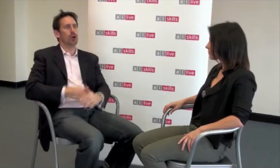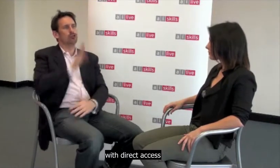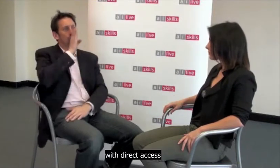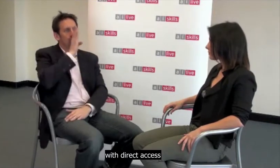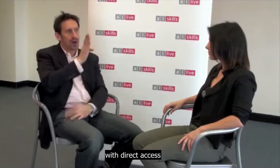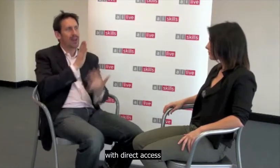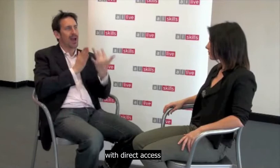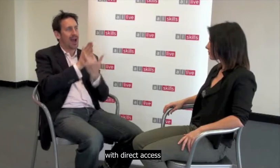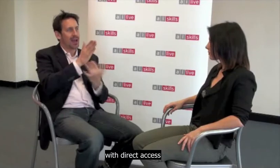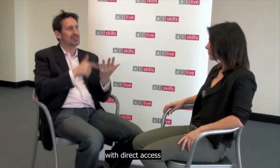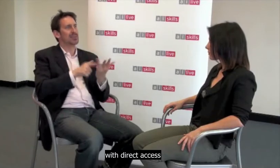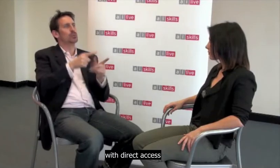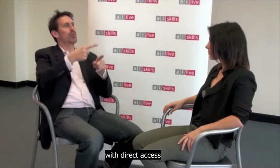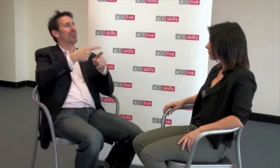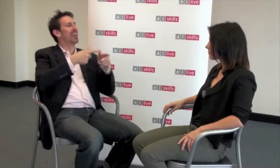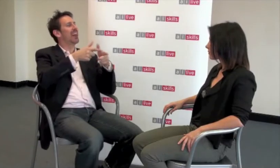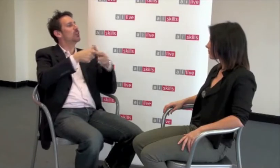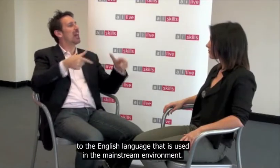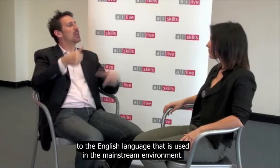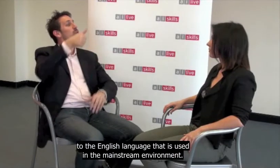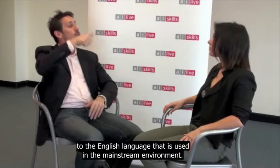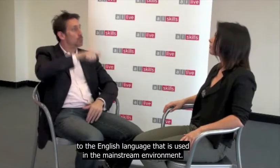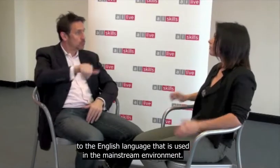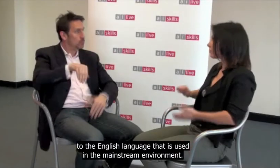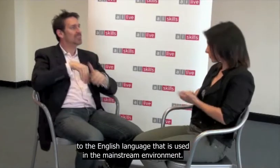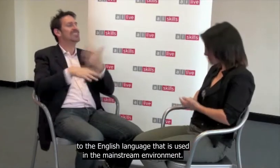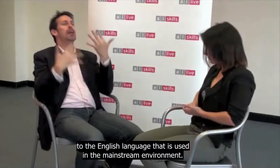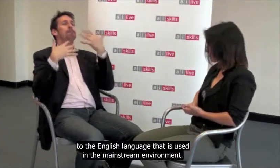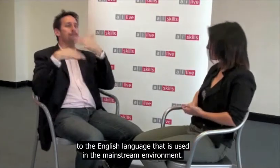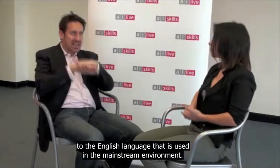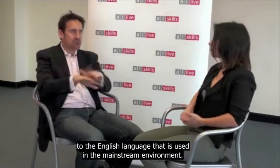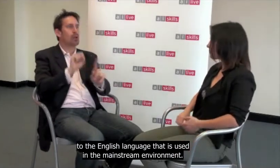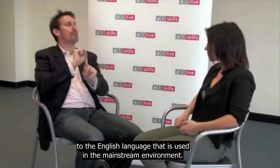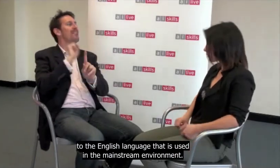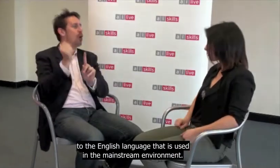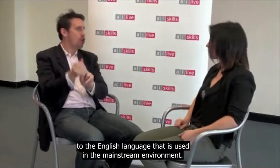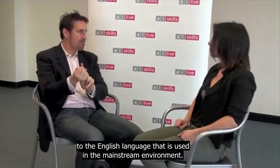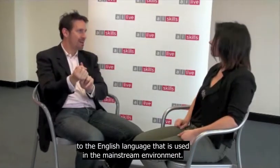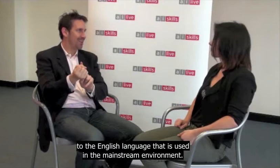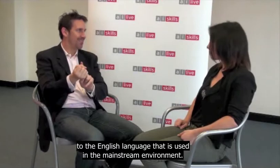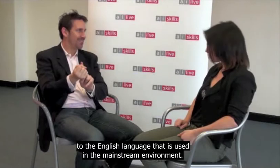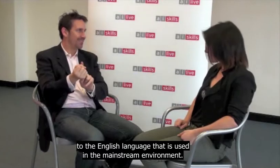with direct access to the English language that is used in the mainstream environment.